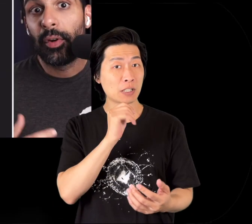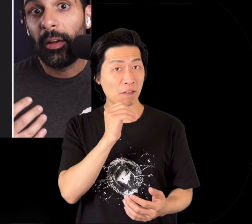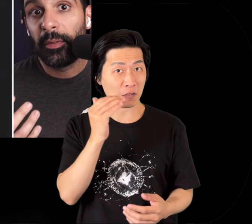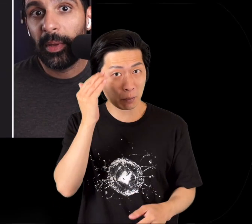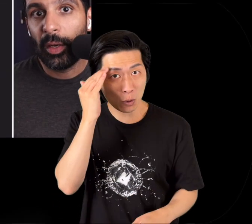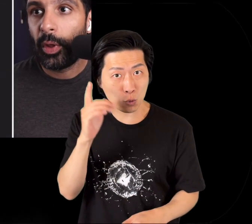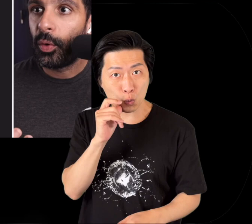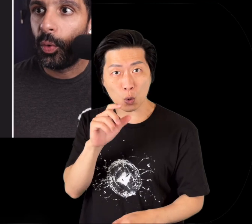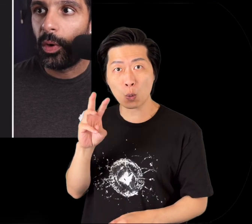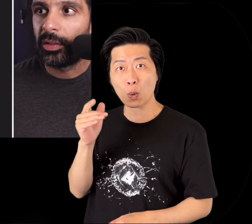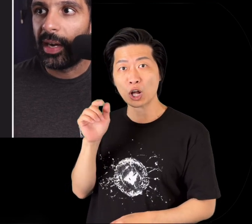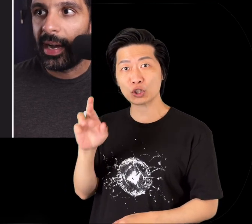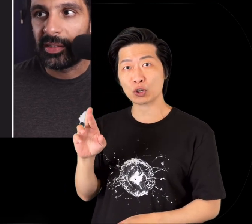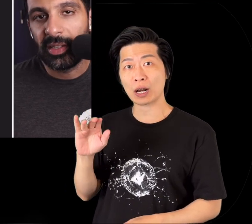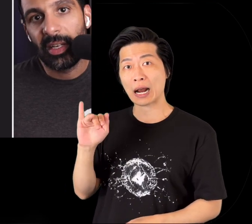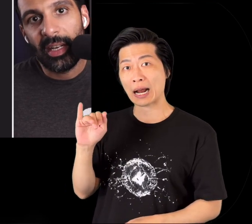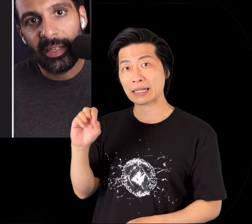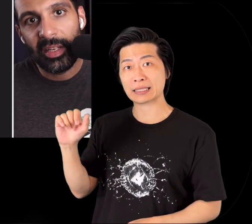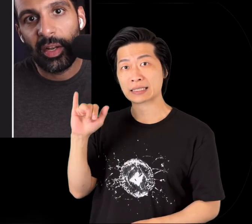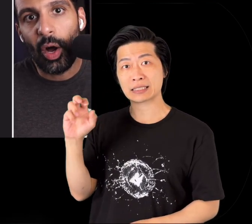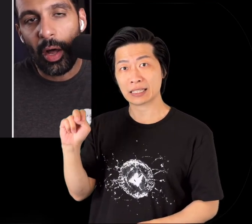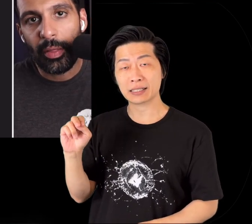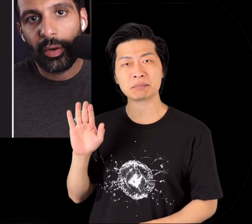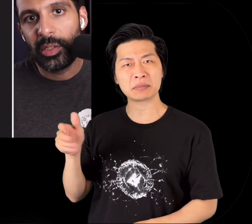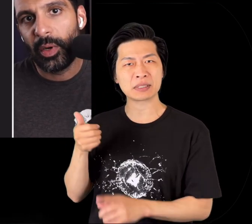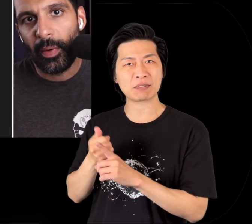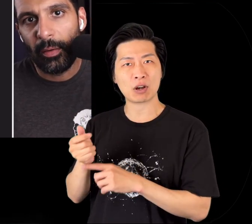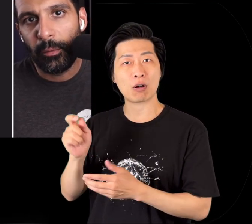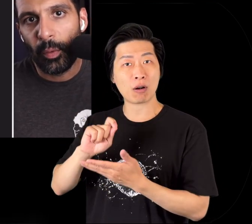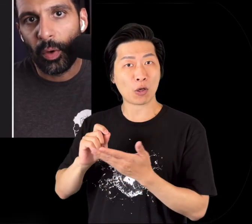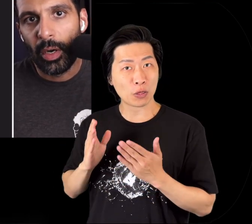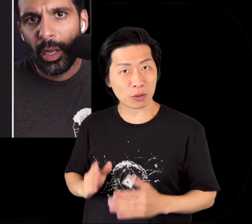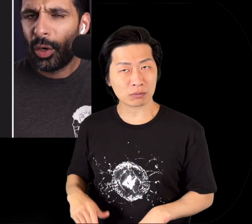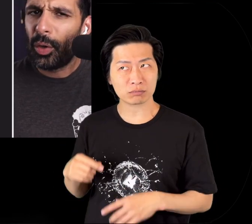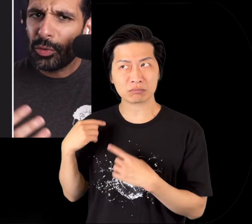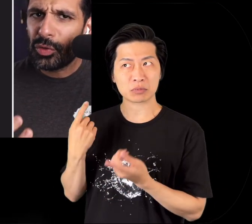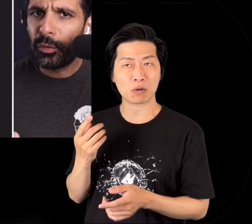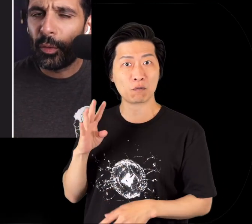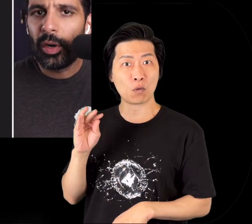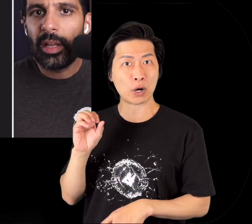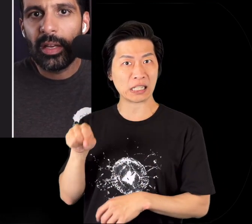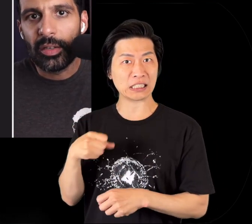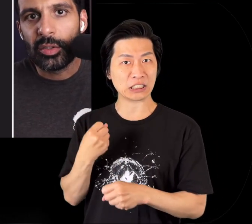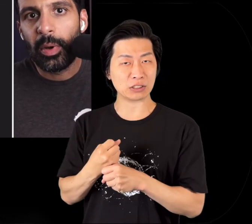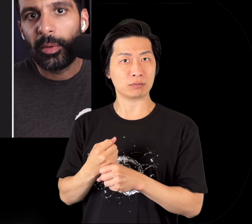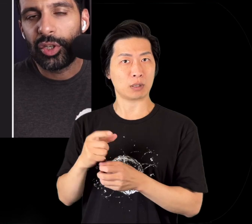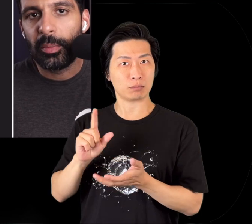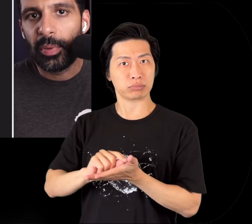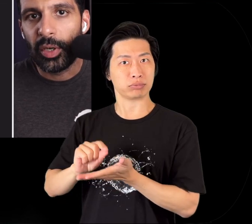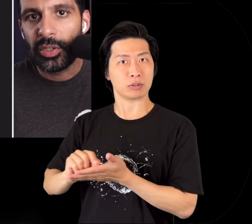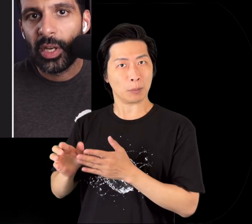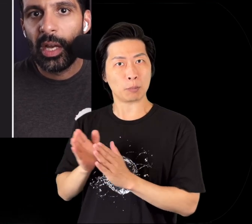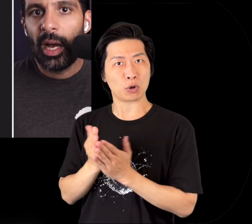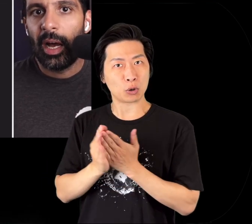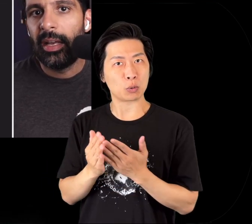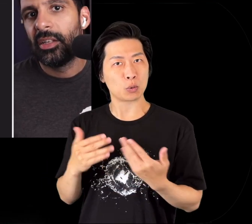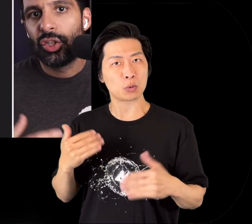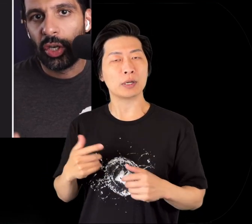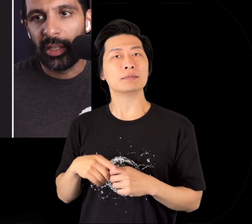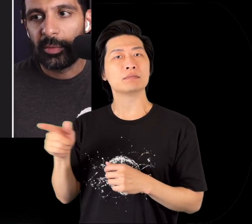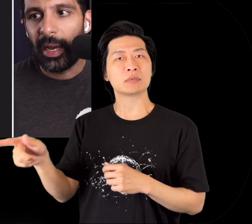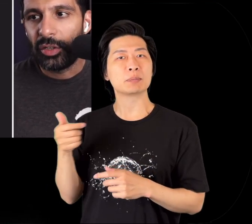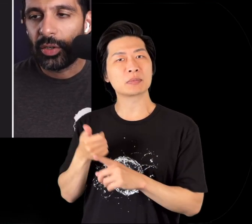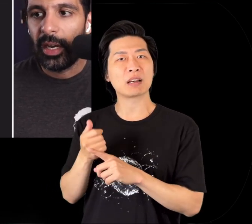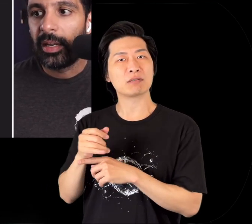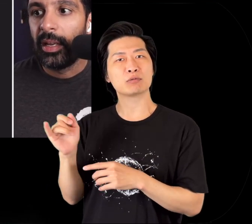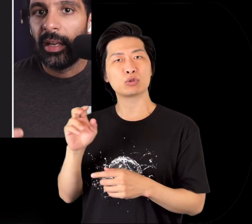Now, if you're not familiar with who Walter Isaacson is, he's an author. He's been around for close to 40 years publishing books. He's a